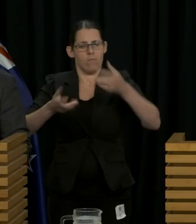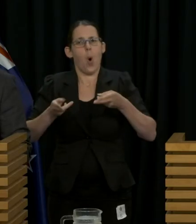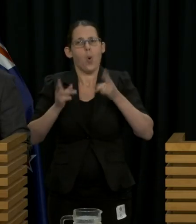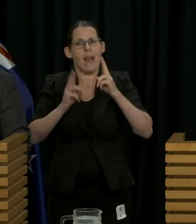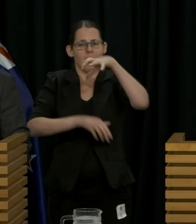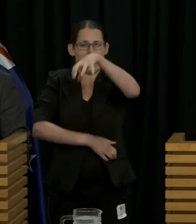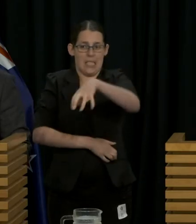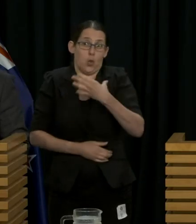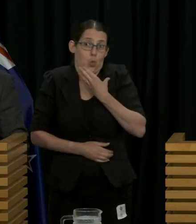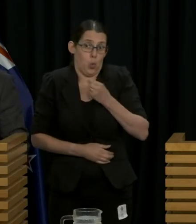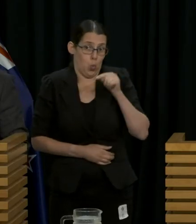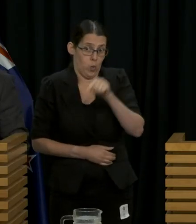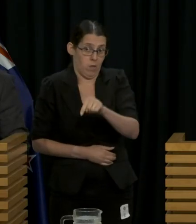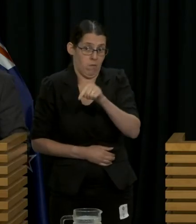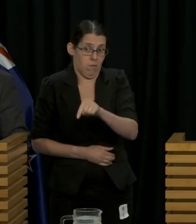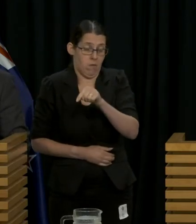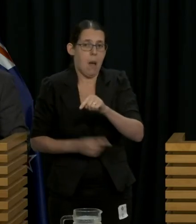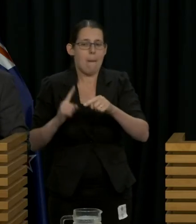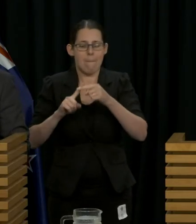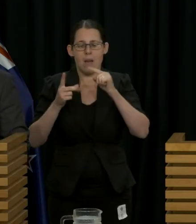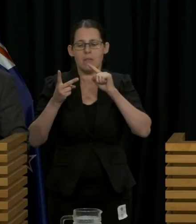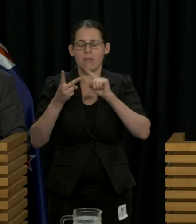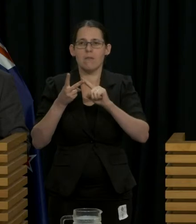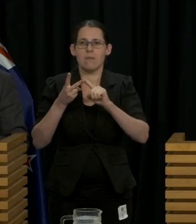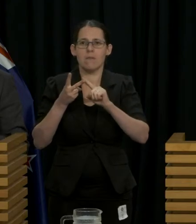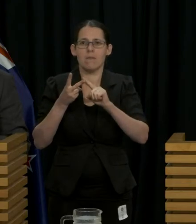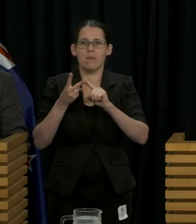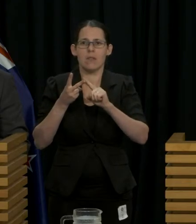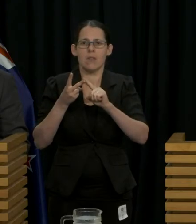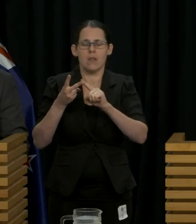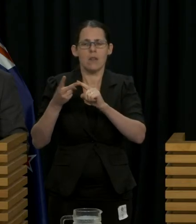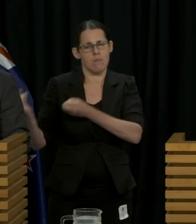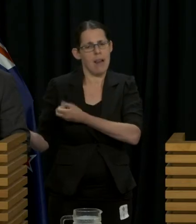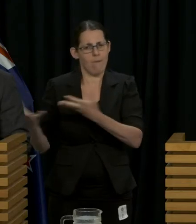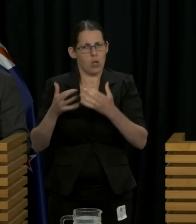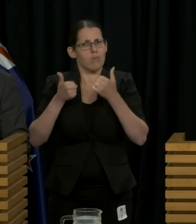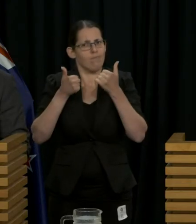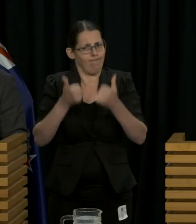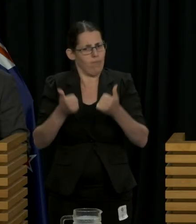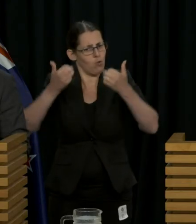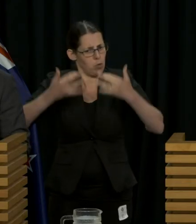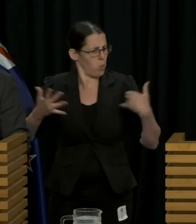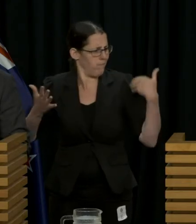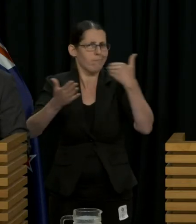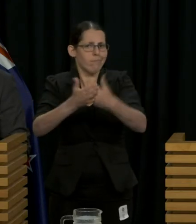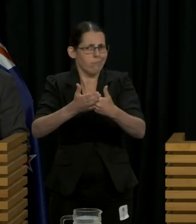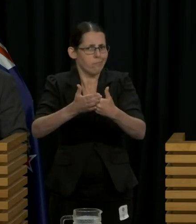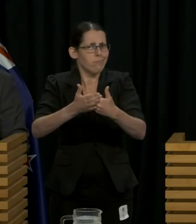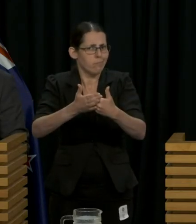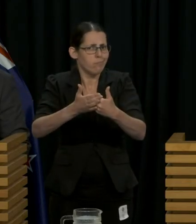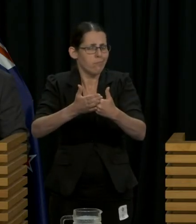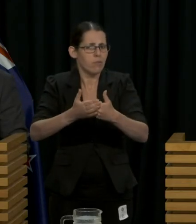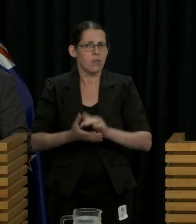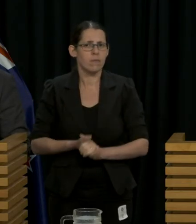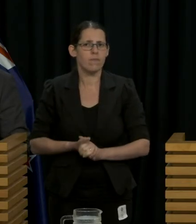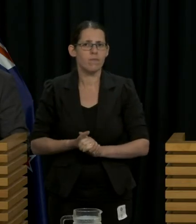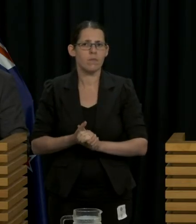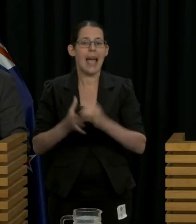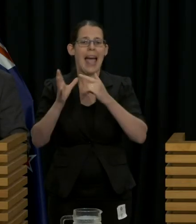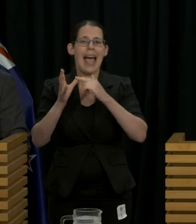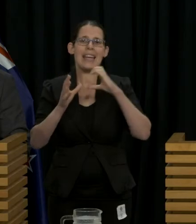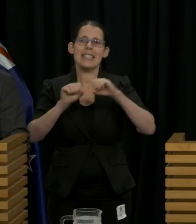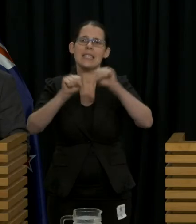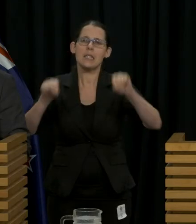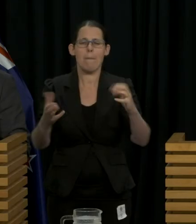we have, and it has been delivering very good results for us. The air conditioning system, as